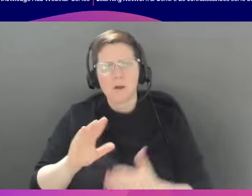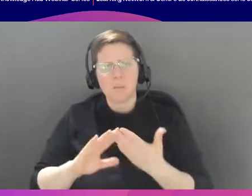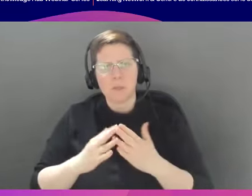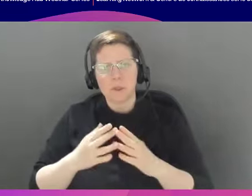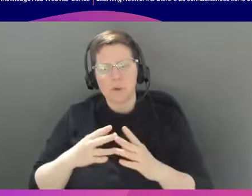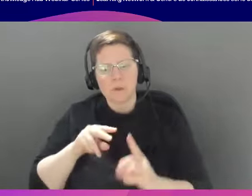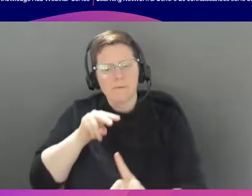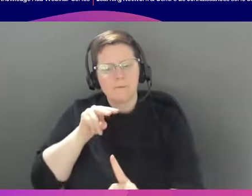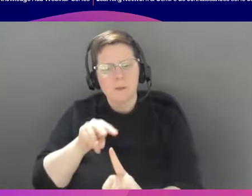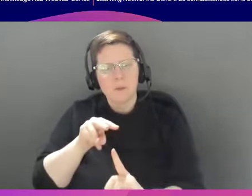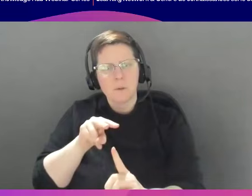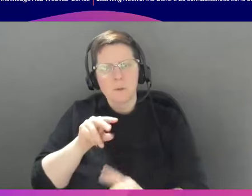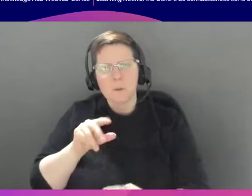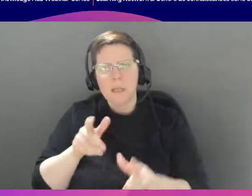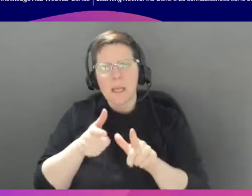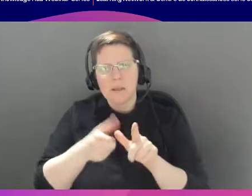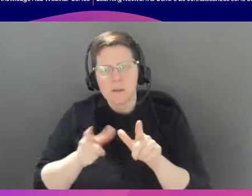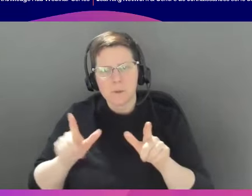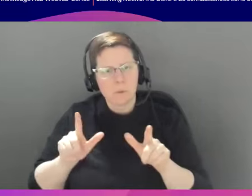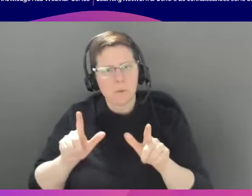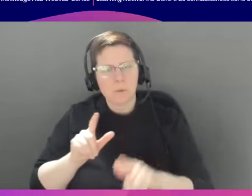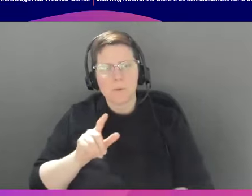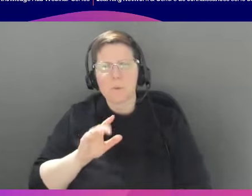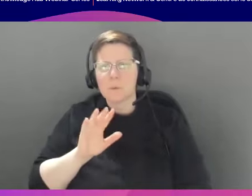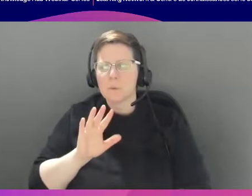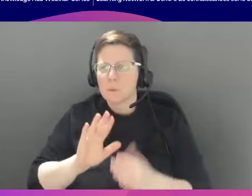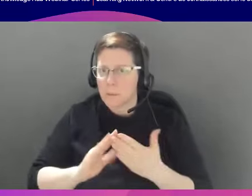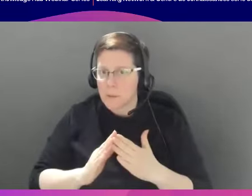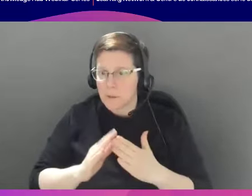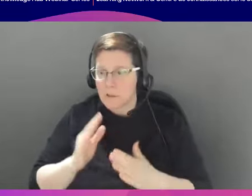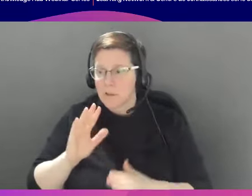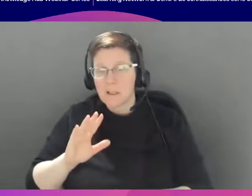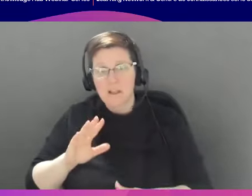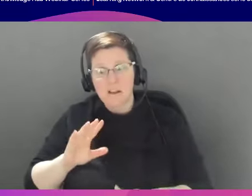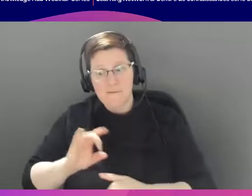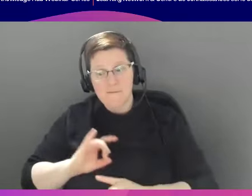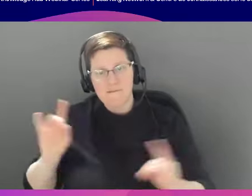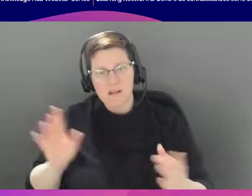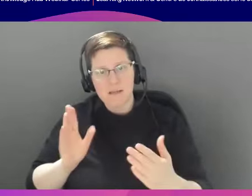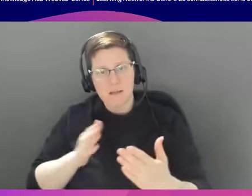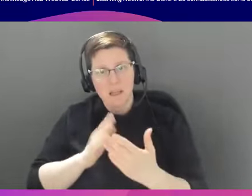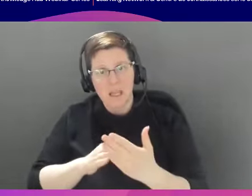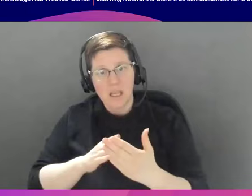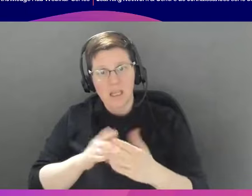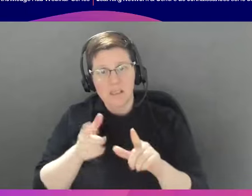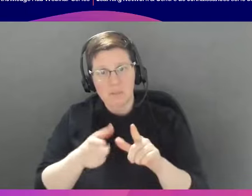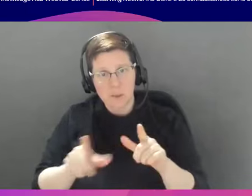LGBTQIA plus community? Is their violence also directed at these groups?